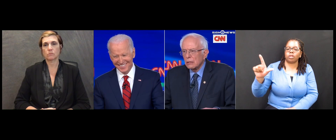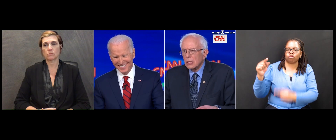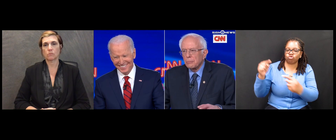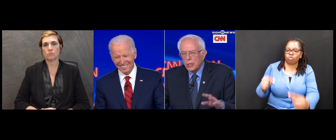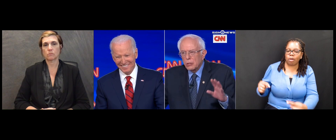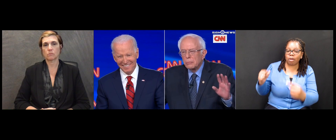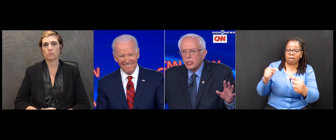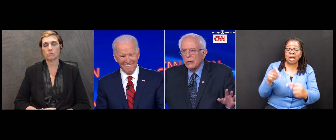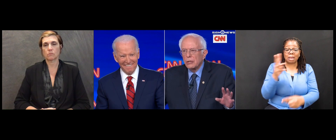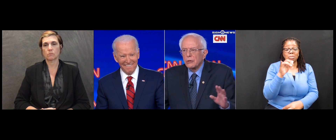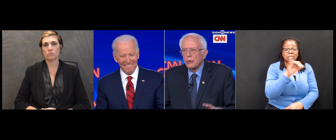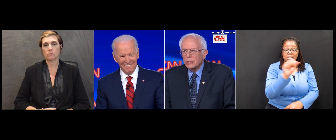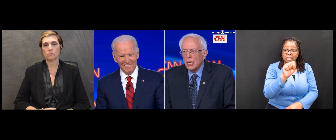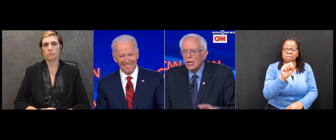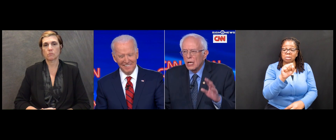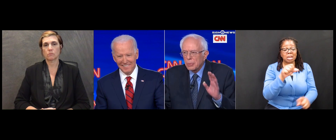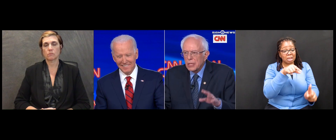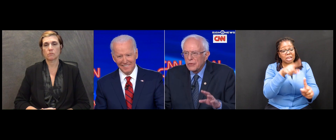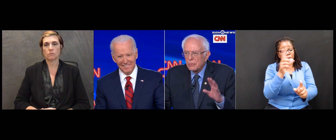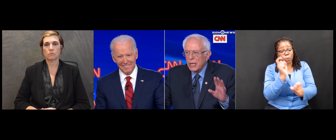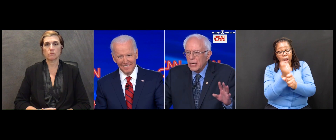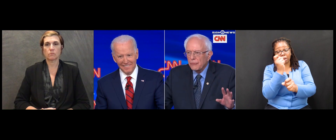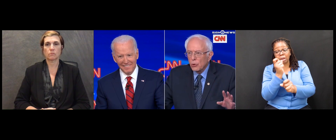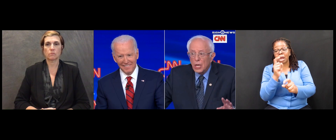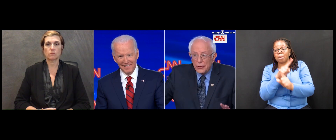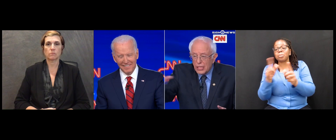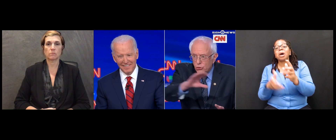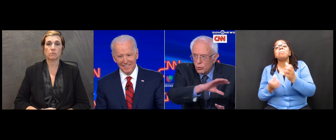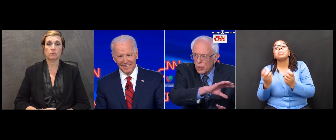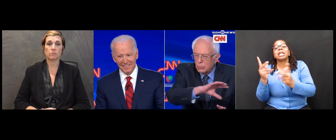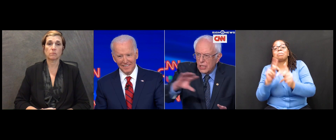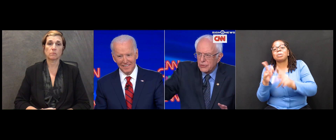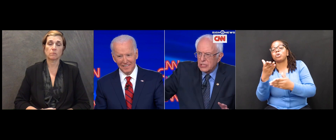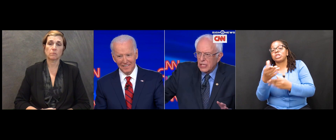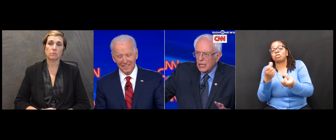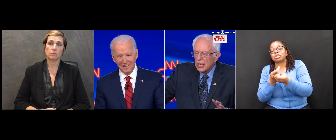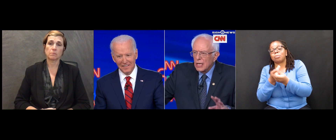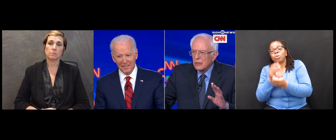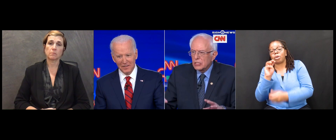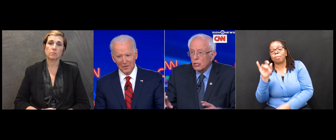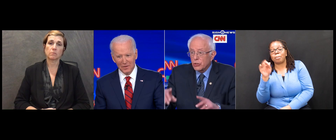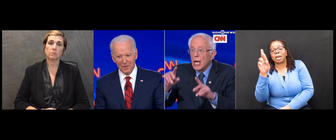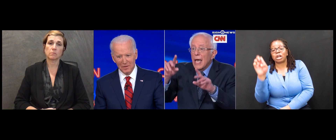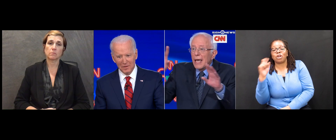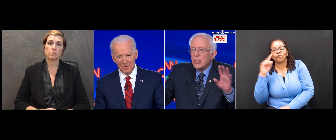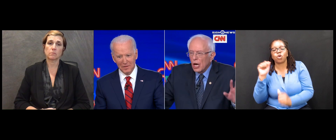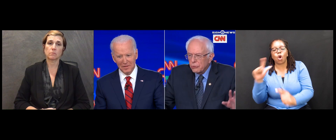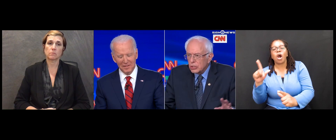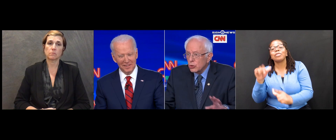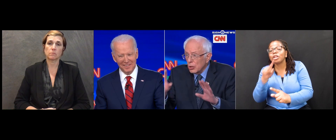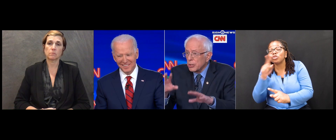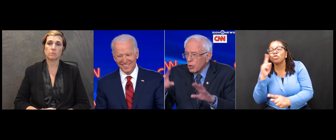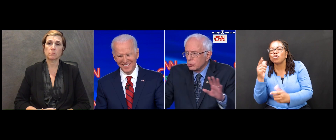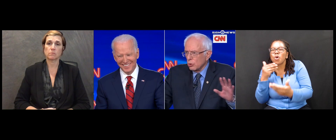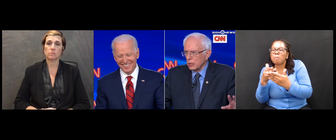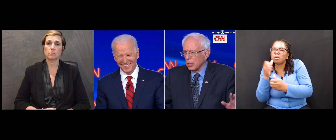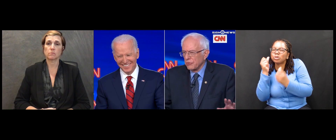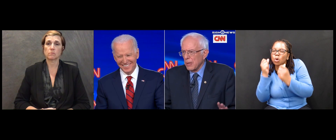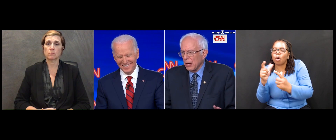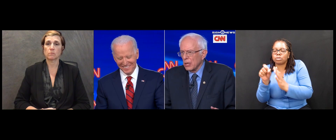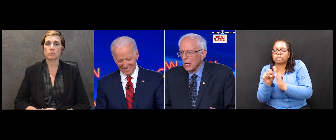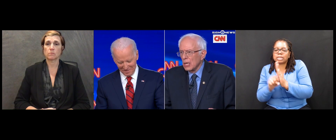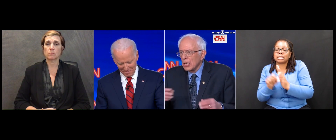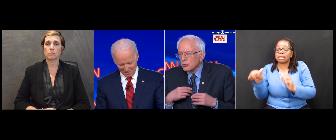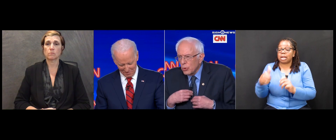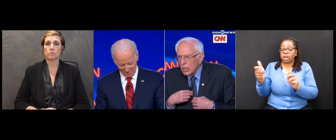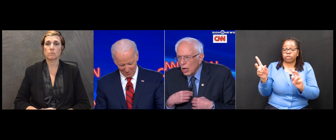Turns out that a pretty good majority of the folks there believe in Medicare for all. And that's true in almost every state in this country. And the other issue that we don't talk enough